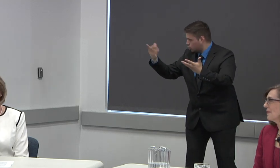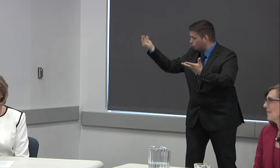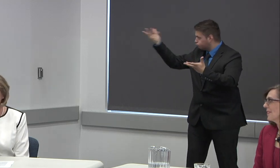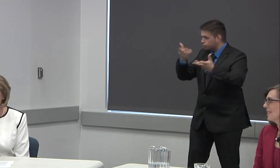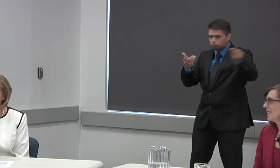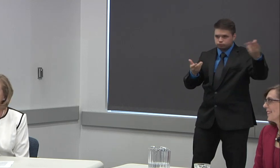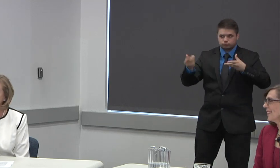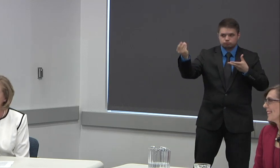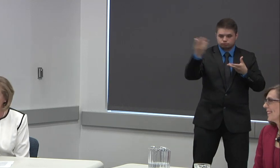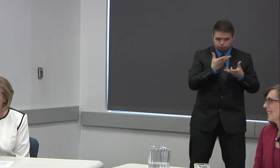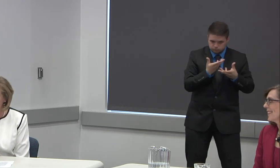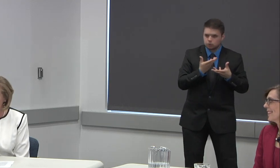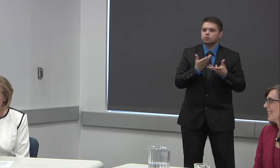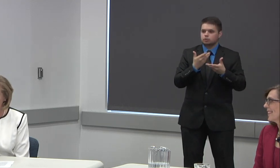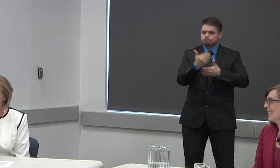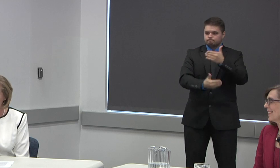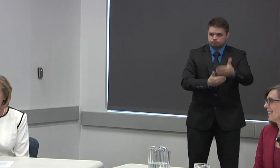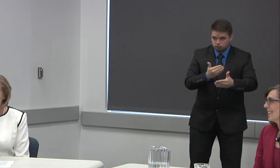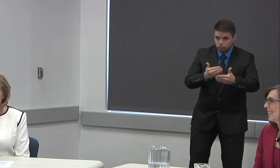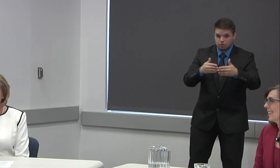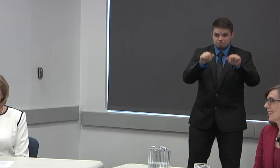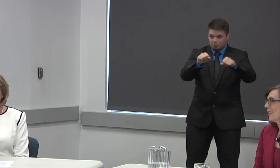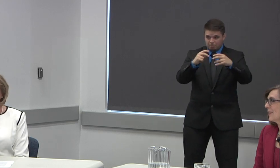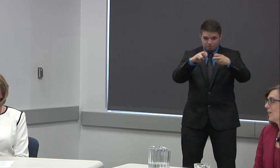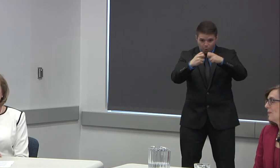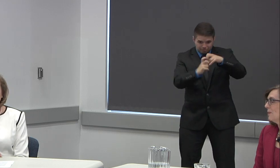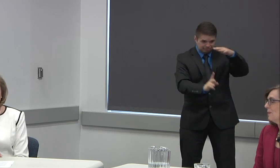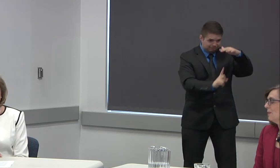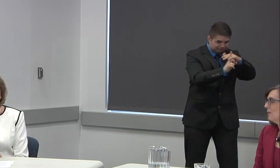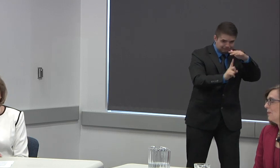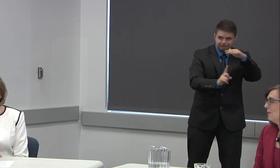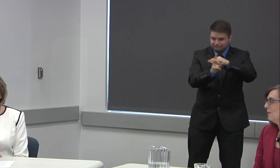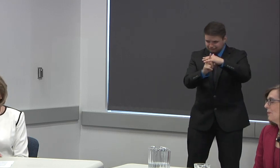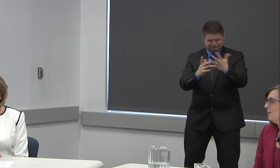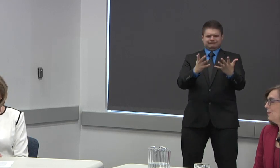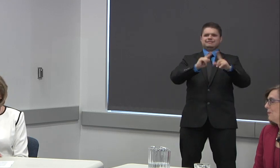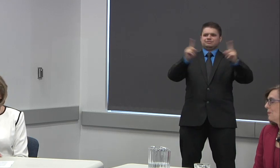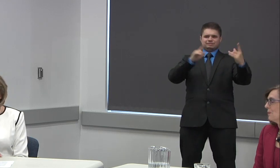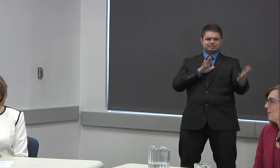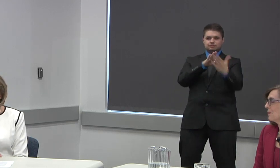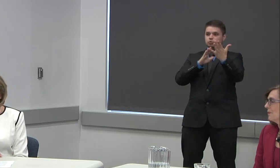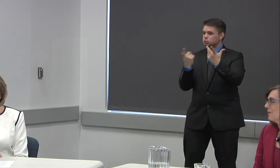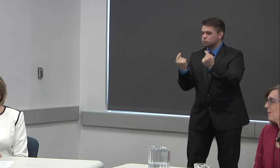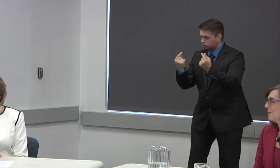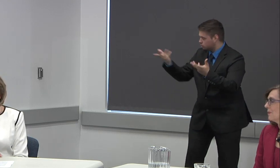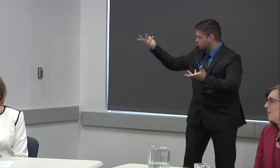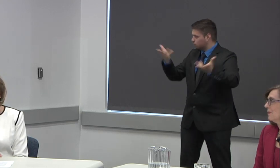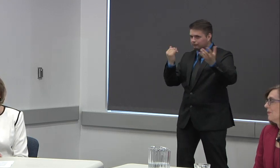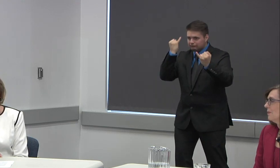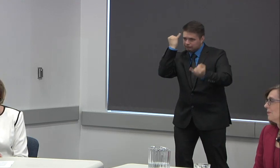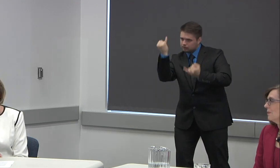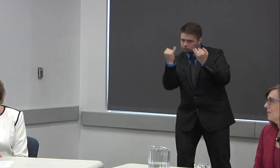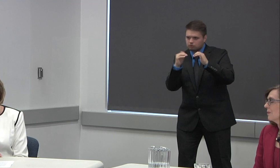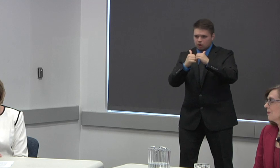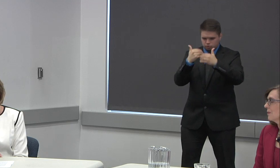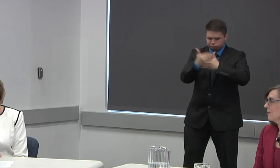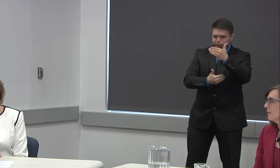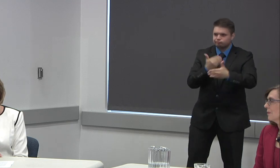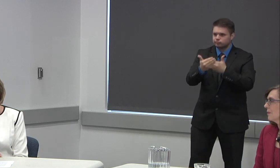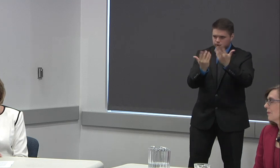potential gaps and challenges, and we've given feedback from the front lines of Oregon's healthcare